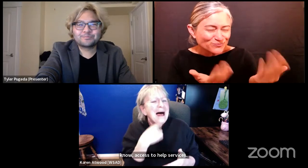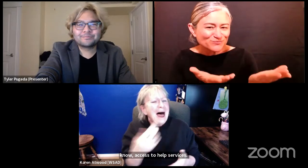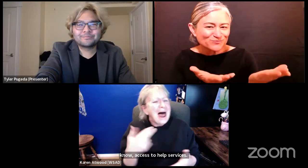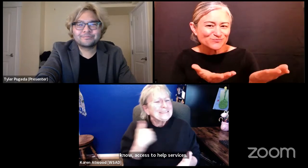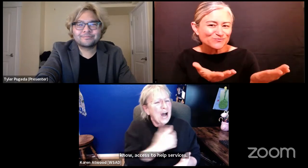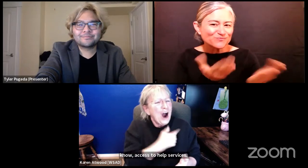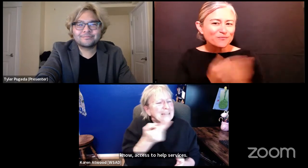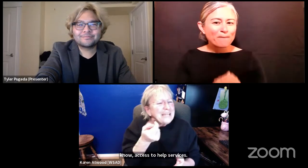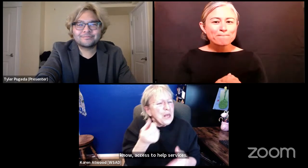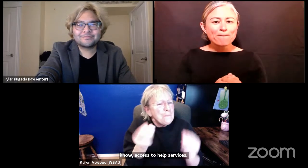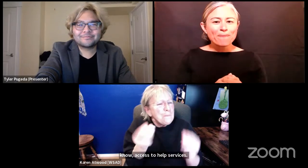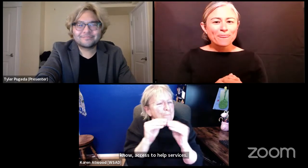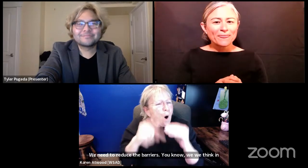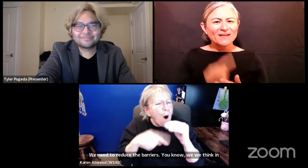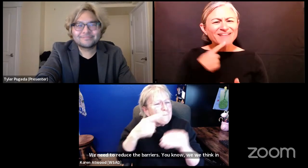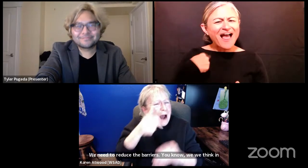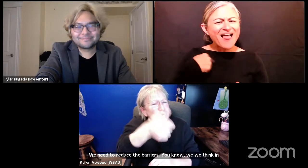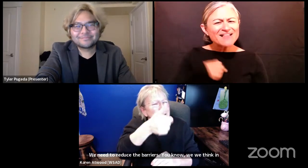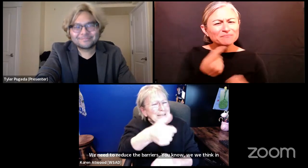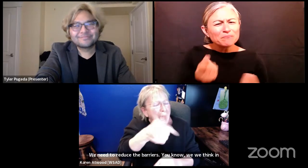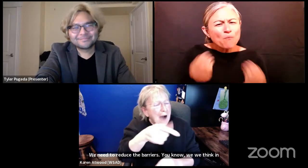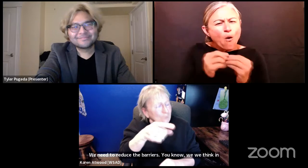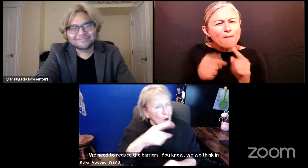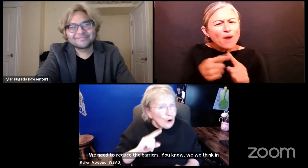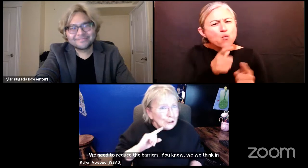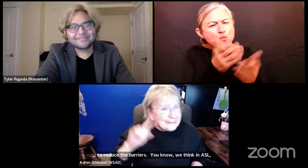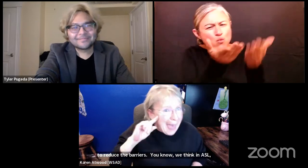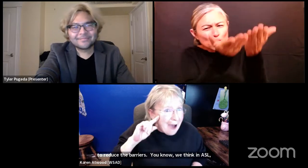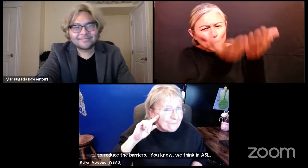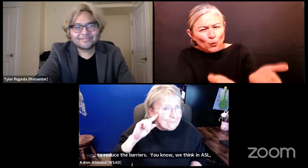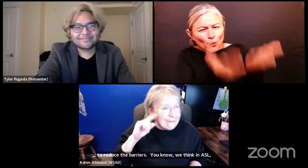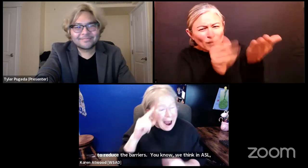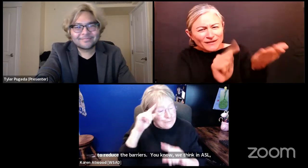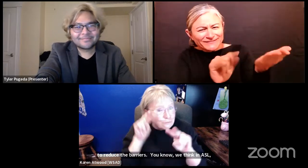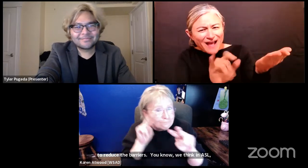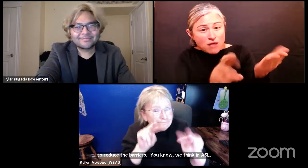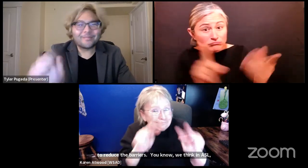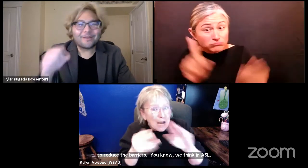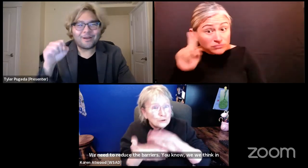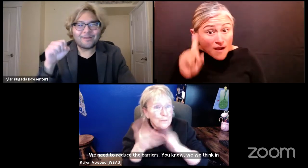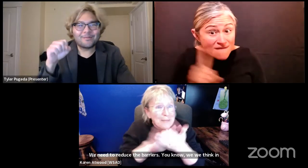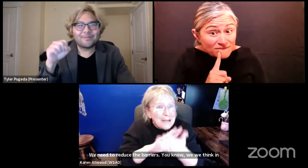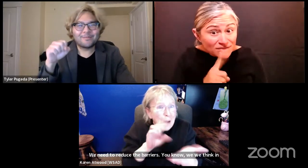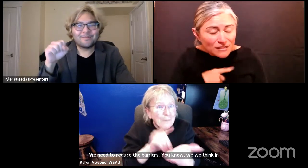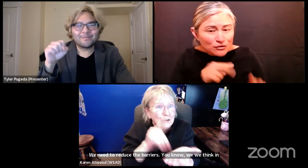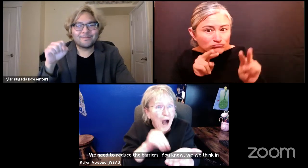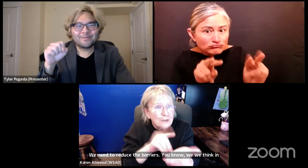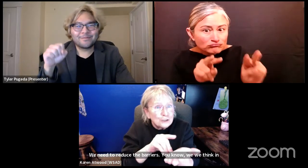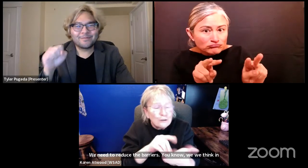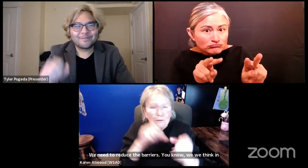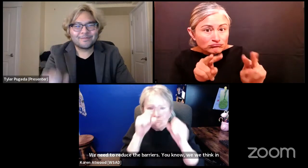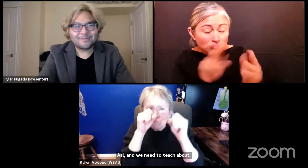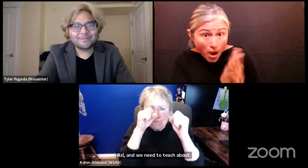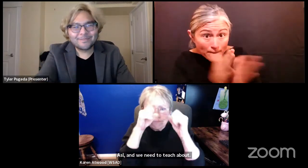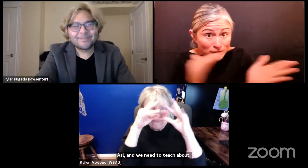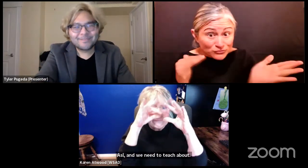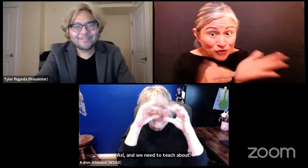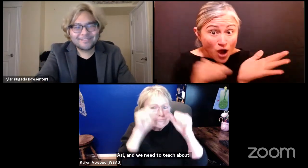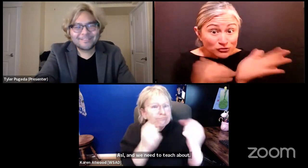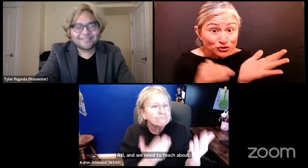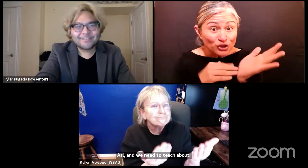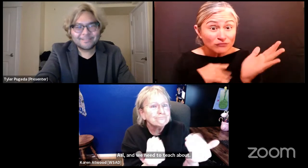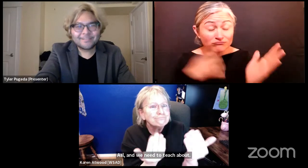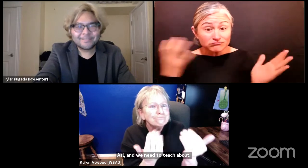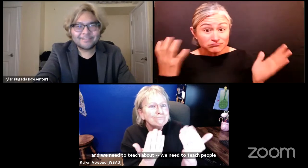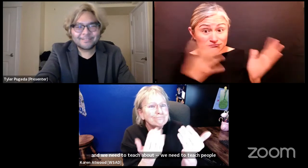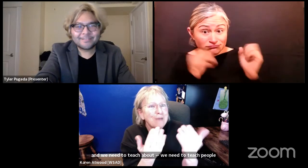that desire to learn about that? Tell us a little bit more about yourself, and and we can look forward to